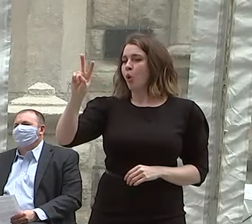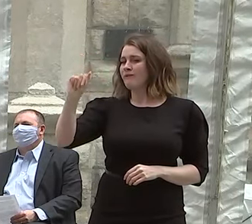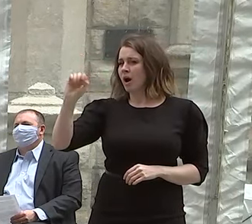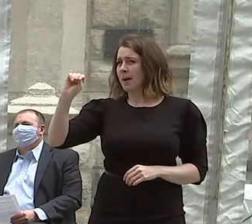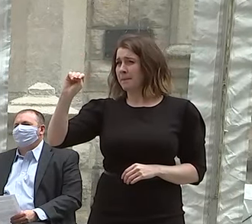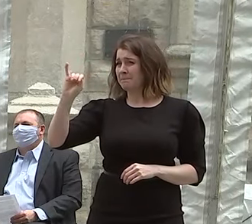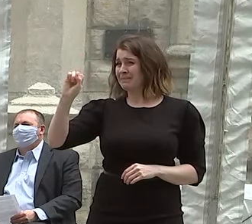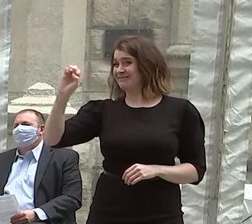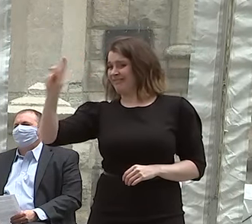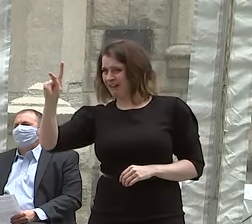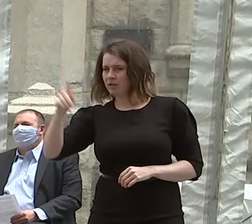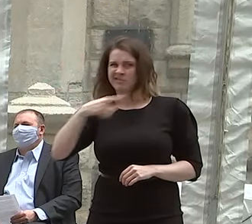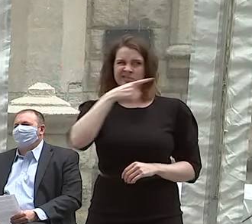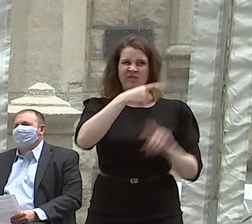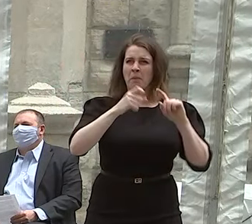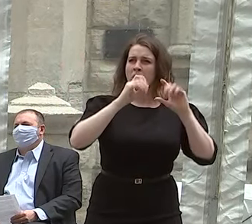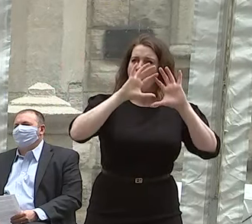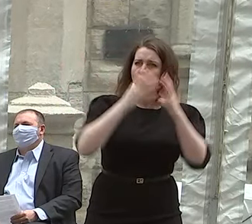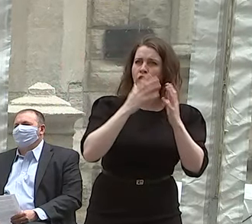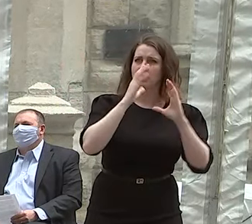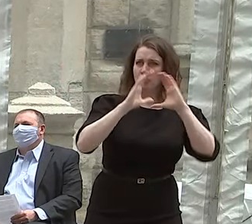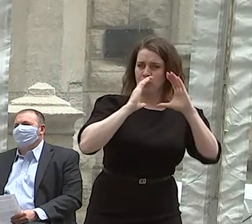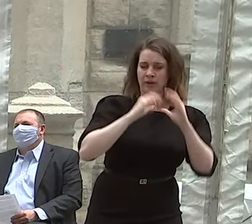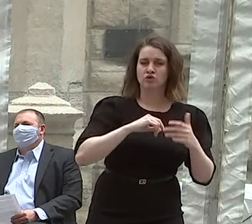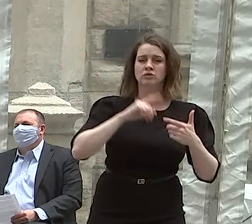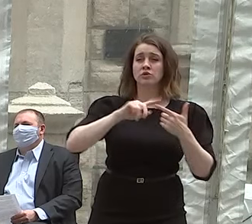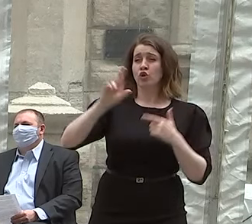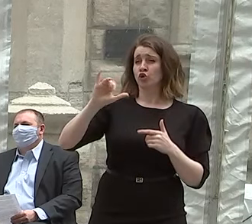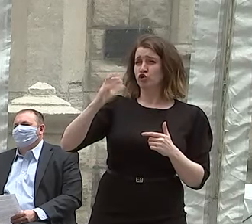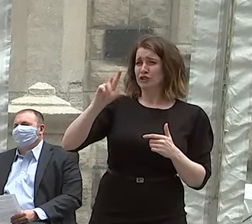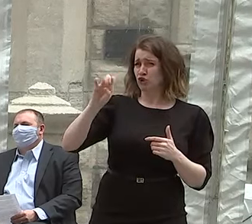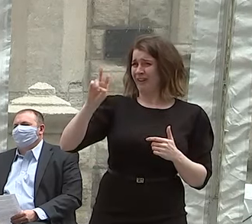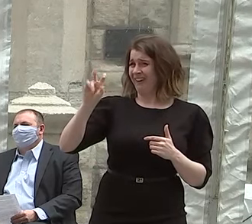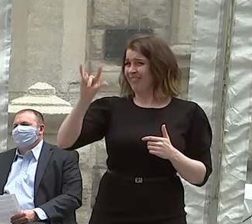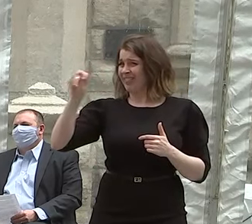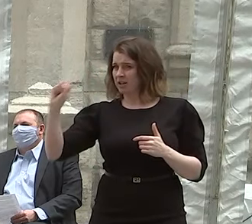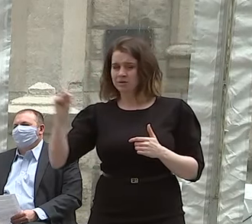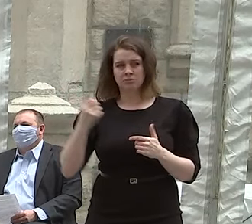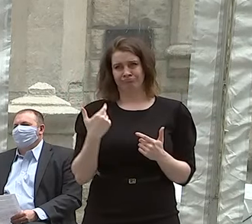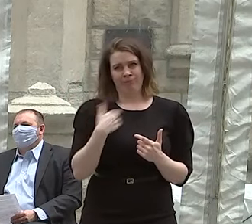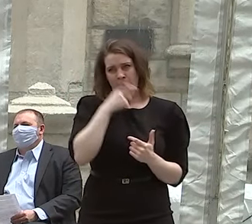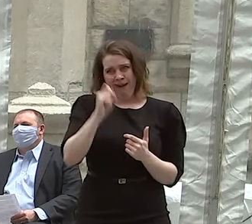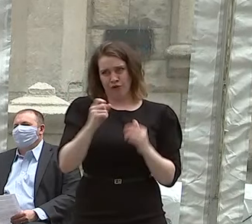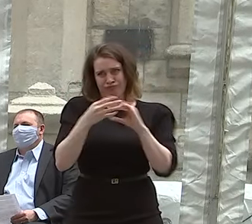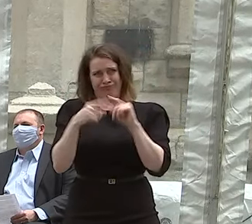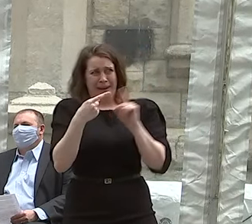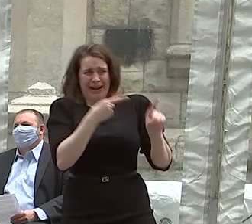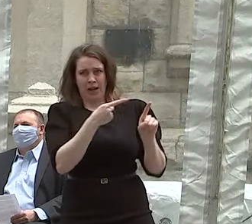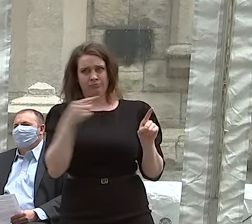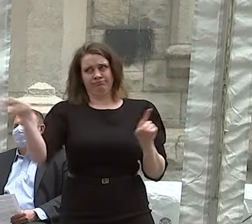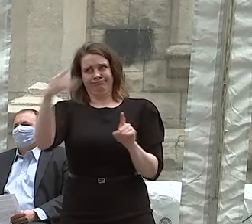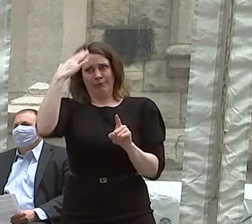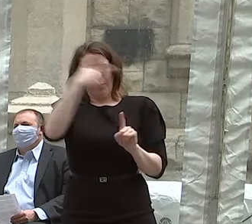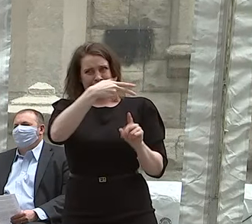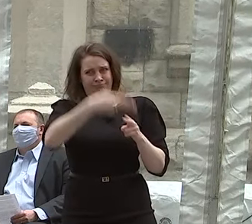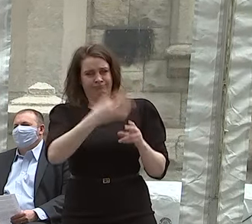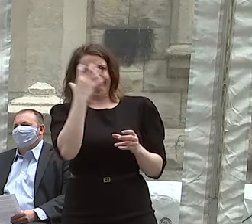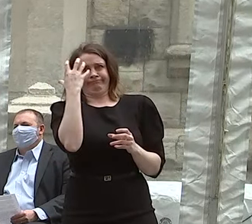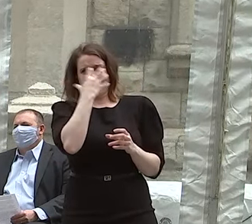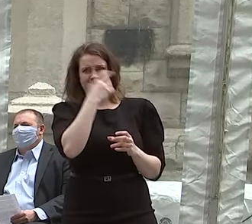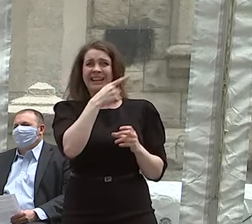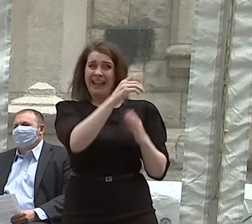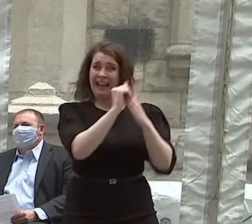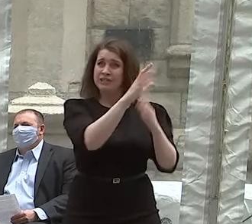of Window to the World Communications, Richard Edelman, who needs no introduction, who leads his namesake